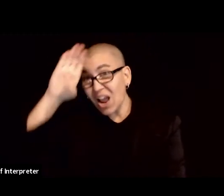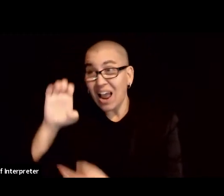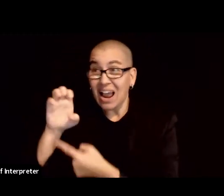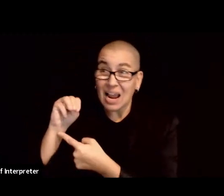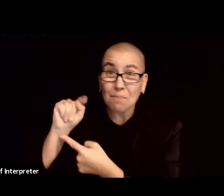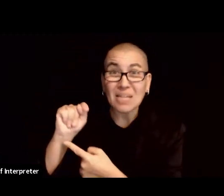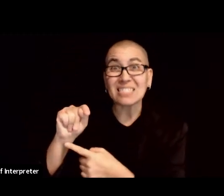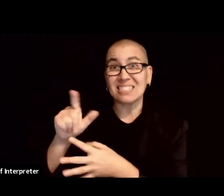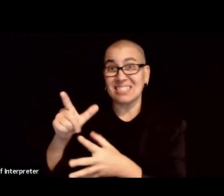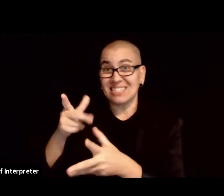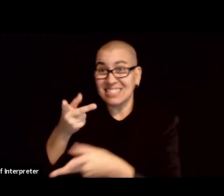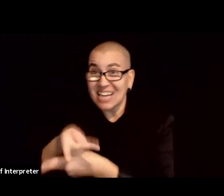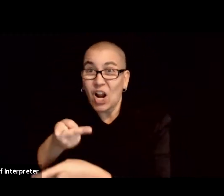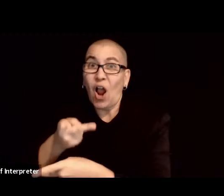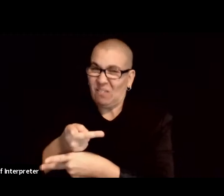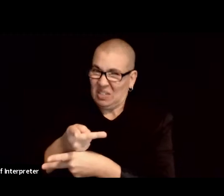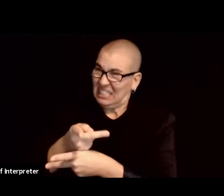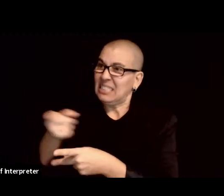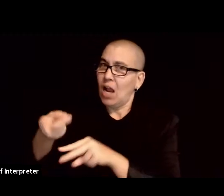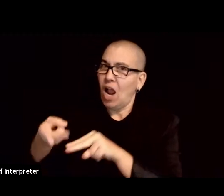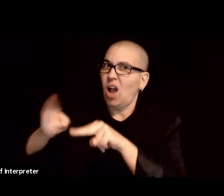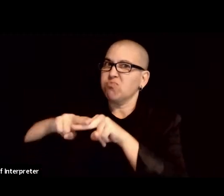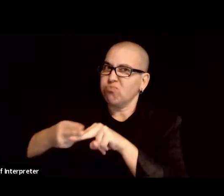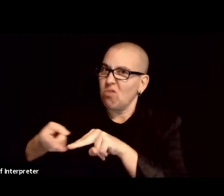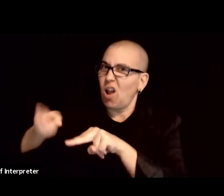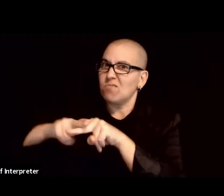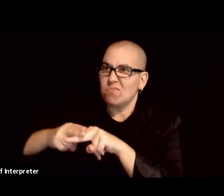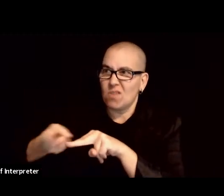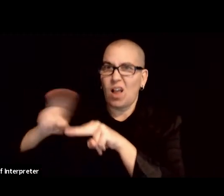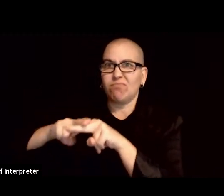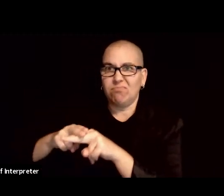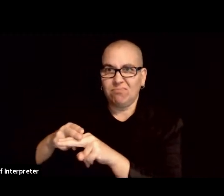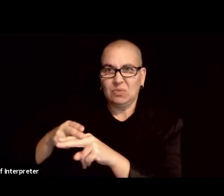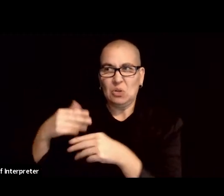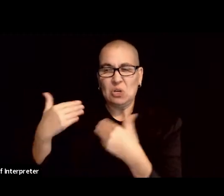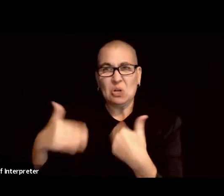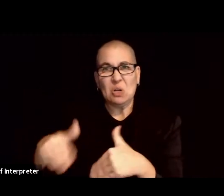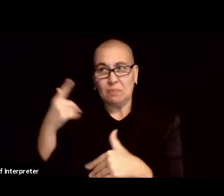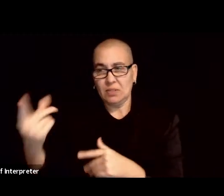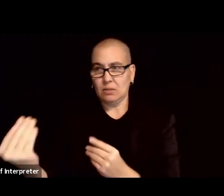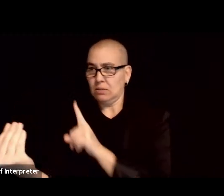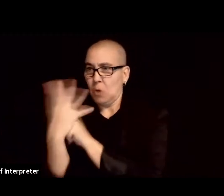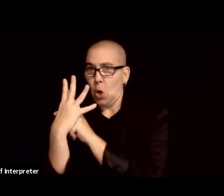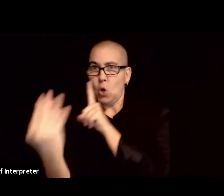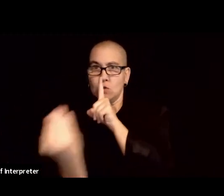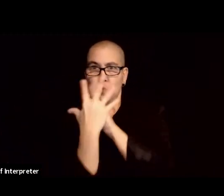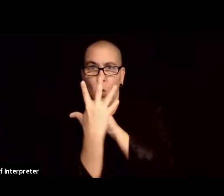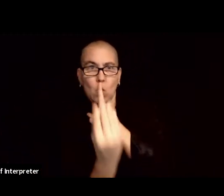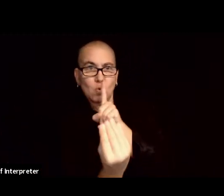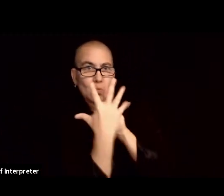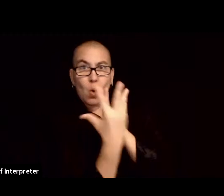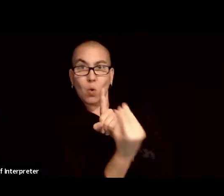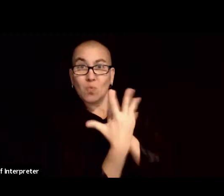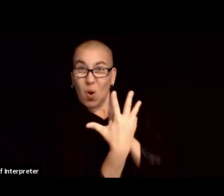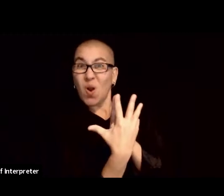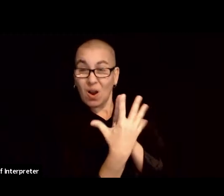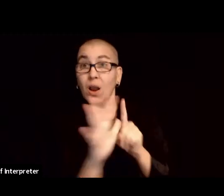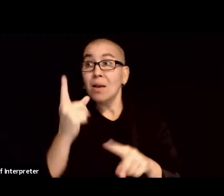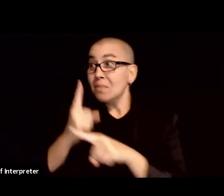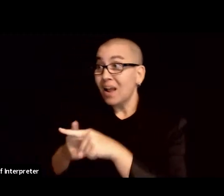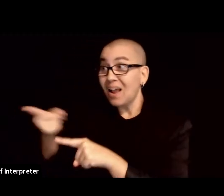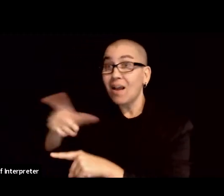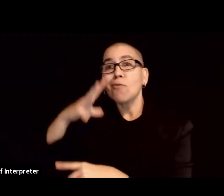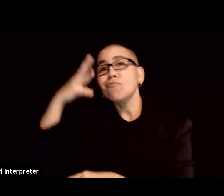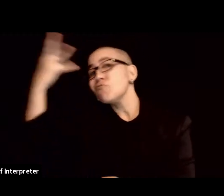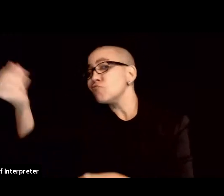we've said before, they're getting exposed in the community at a faster rate than they are at work, where so many of them have up close contact with